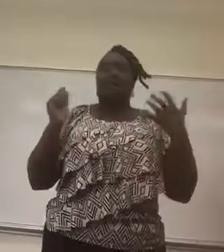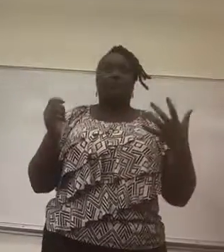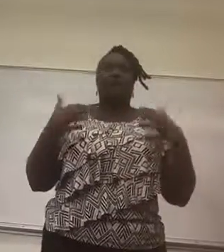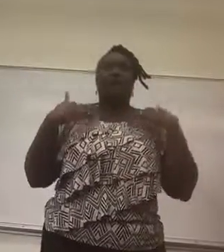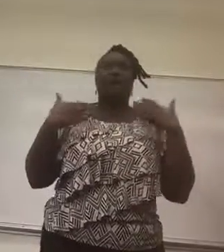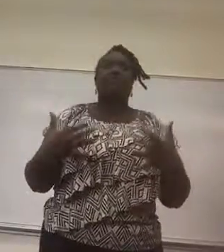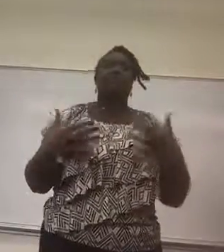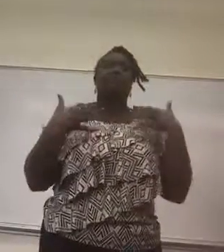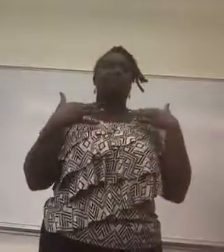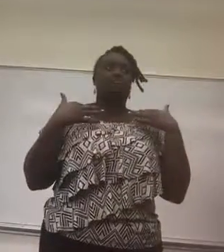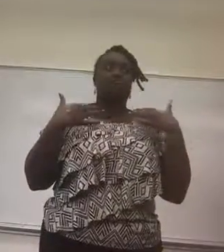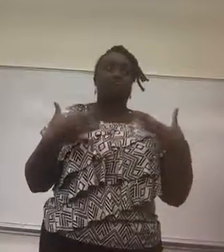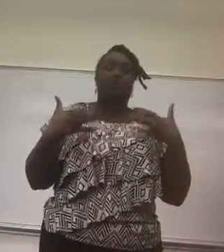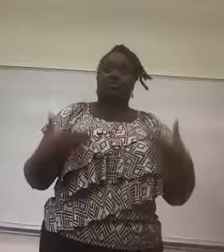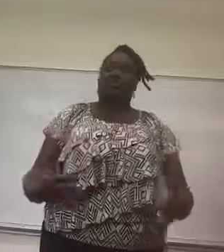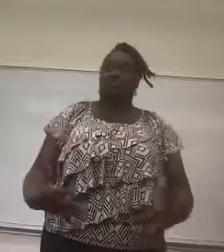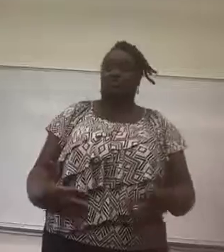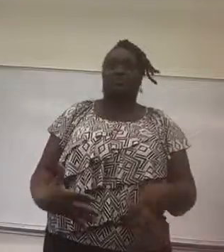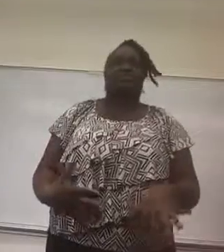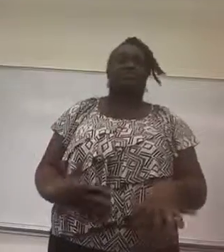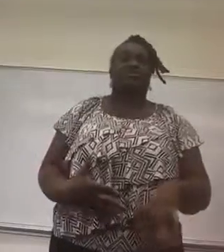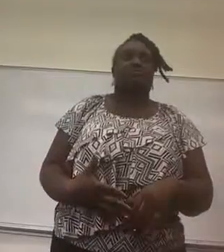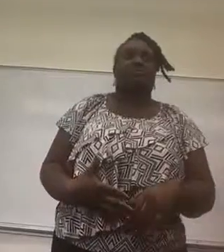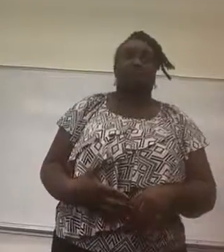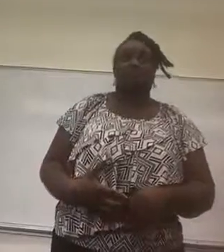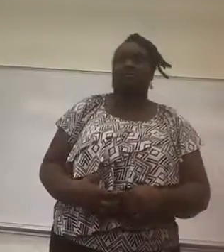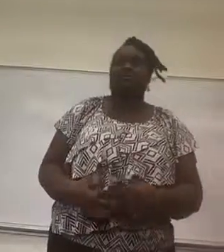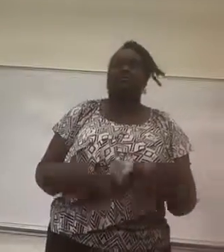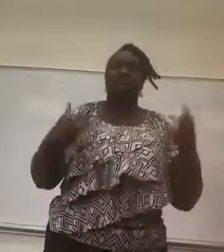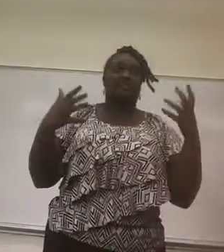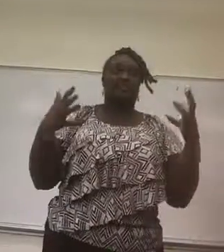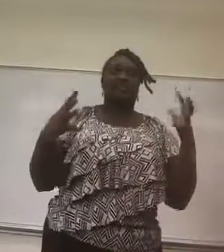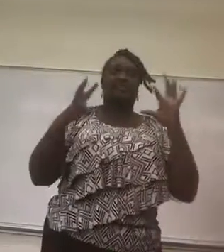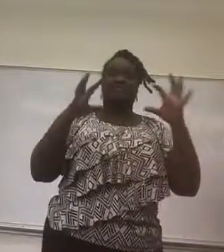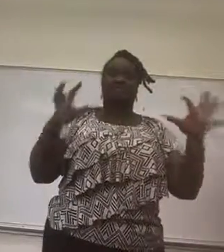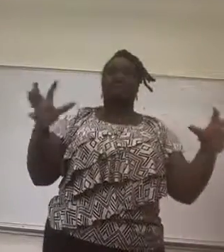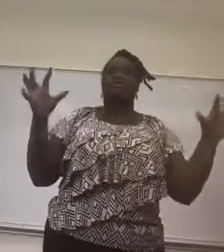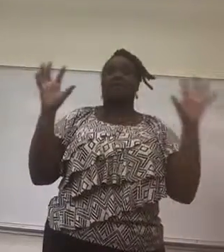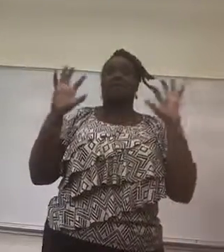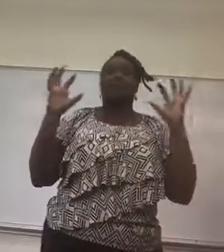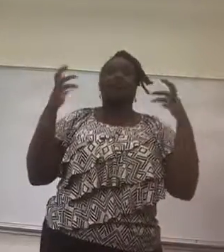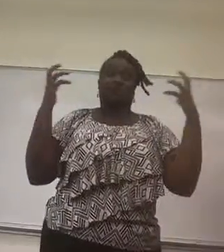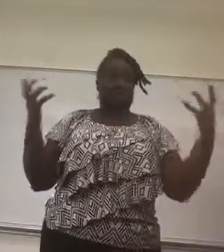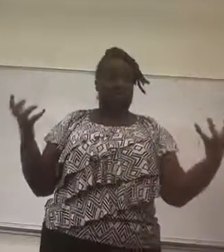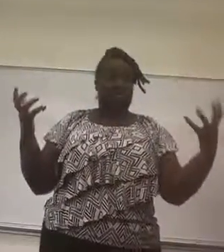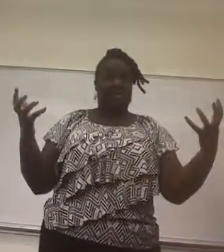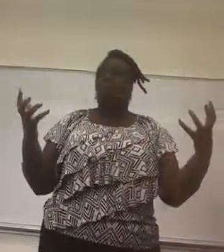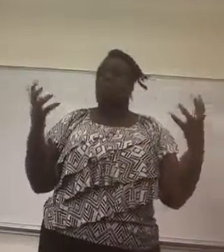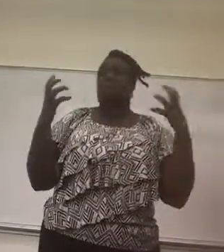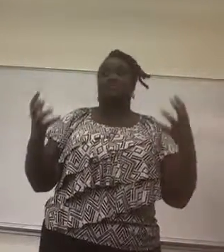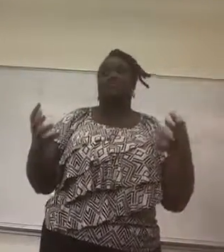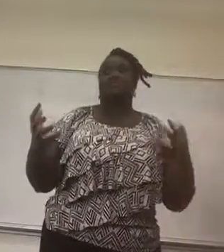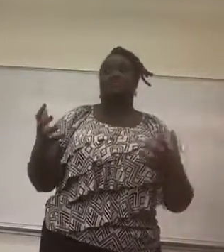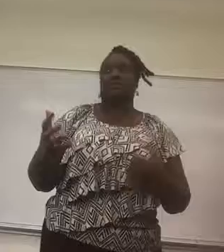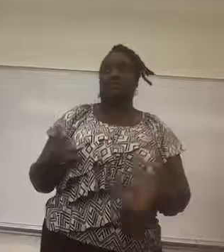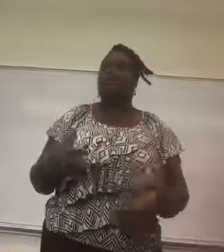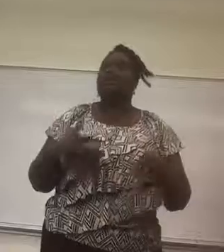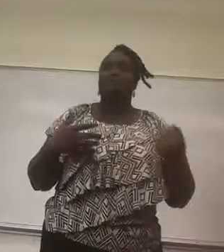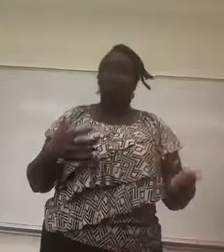Now, how can you be a good interpreter in this situation? You're gonna set things up in space or in 3D to the best of your ability,